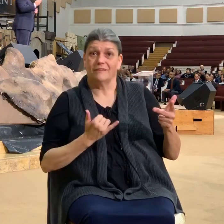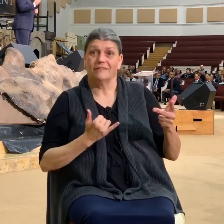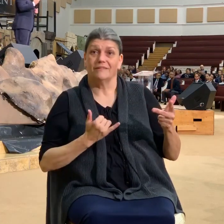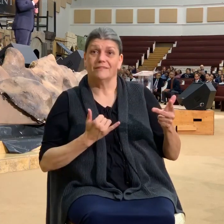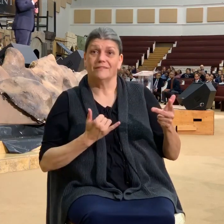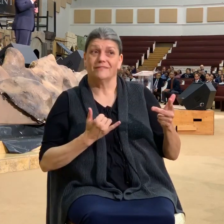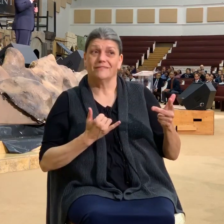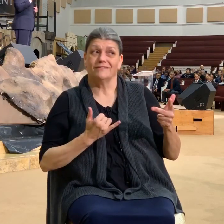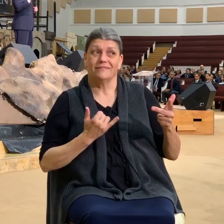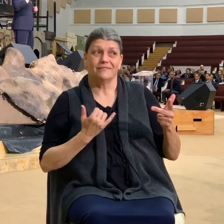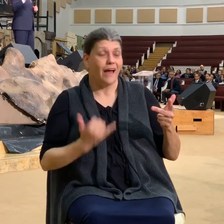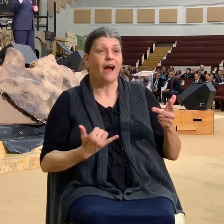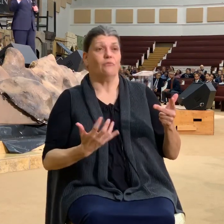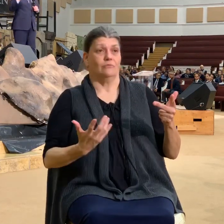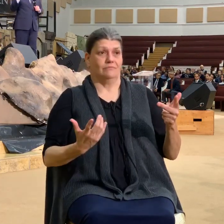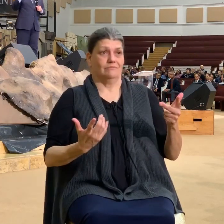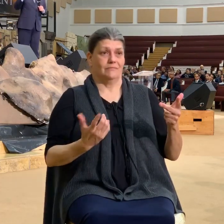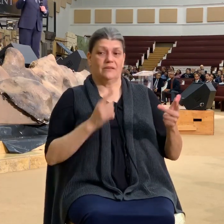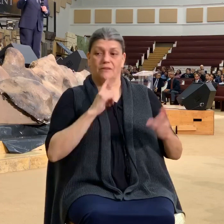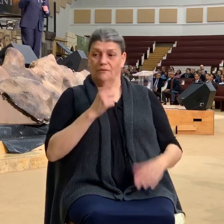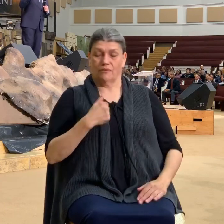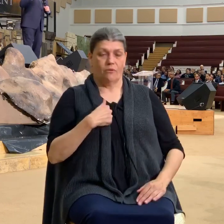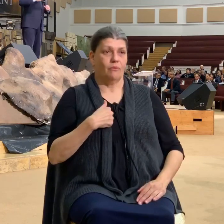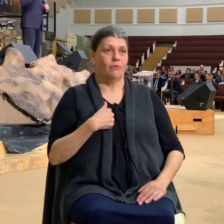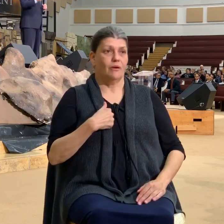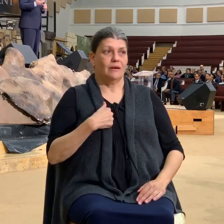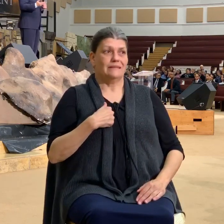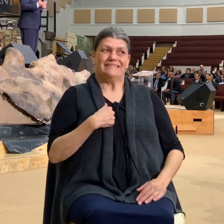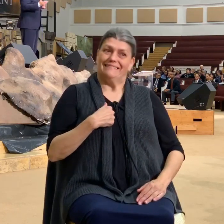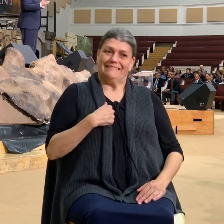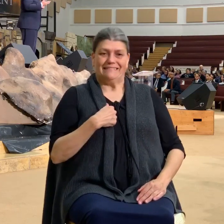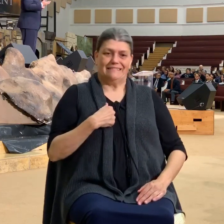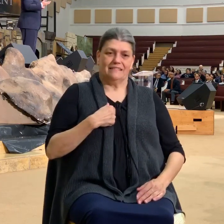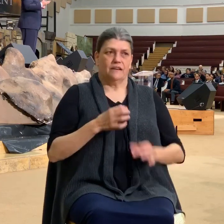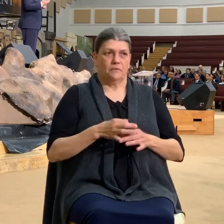And so it was pretty